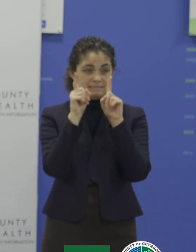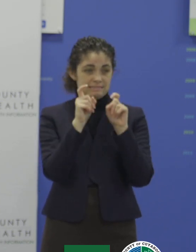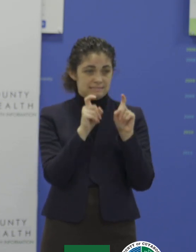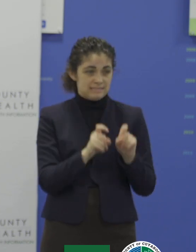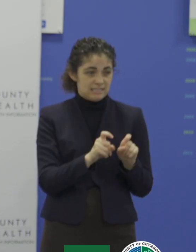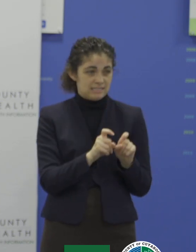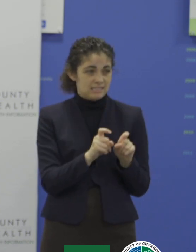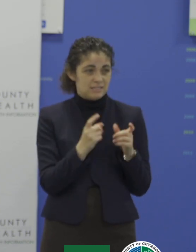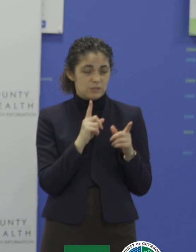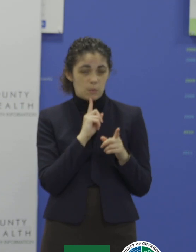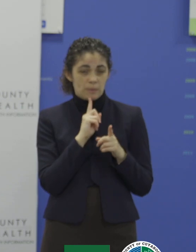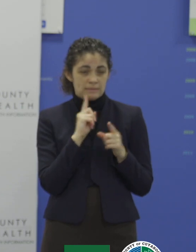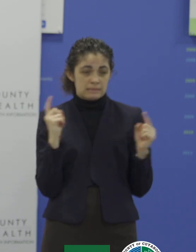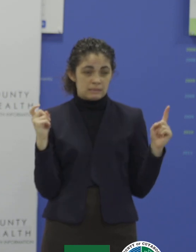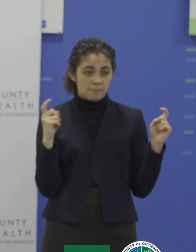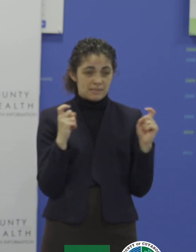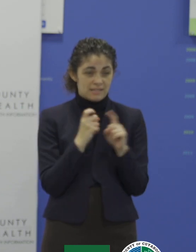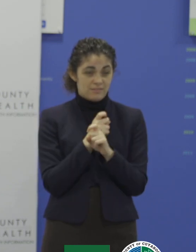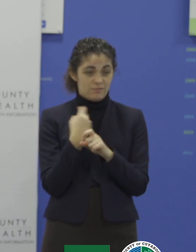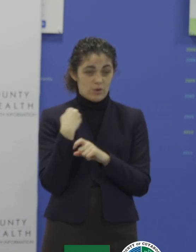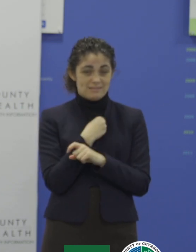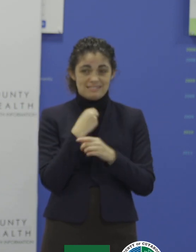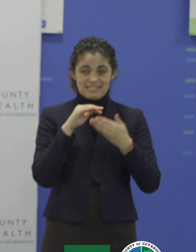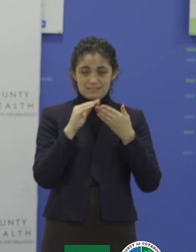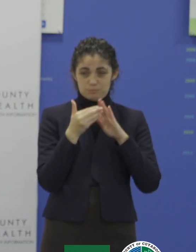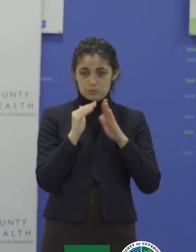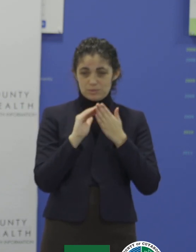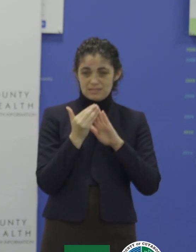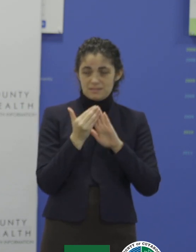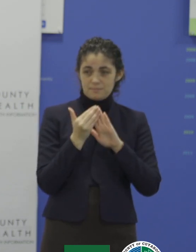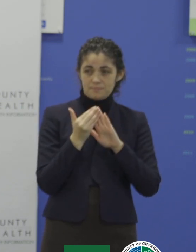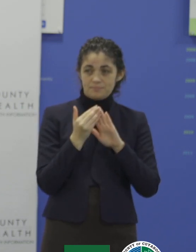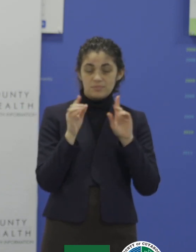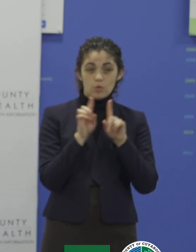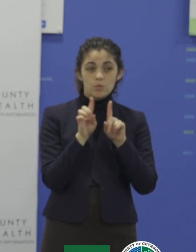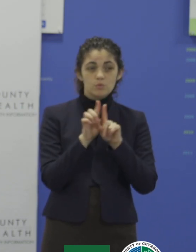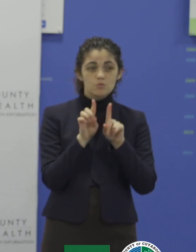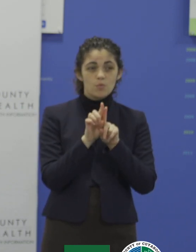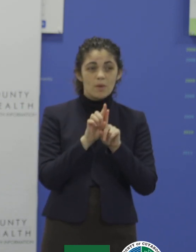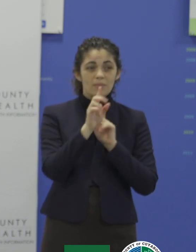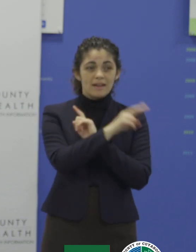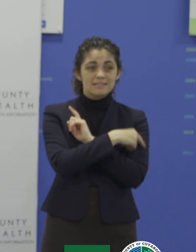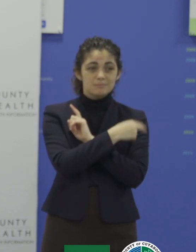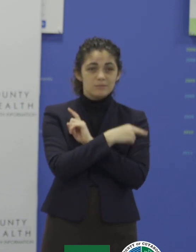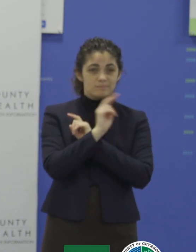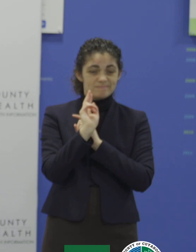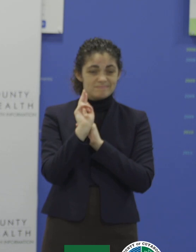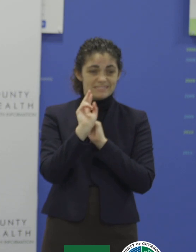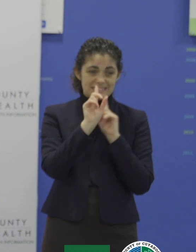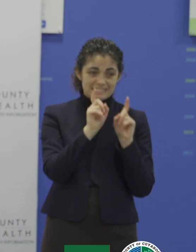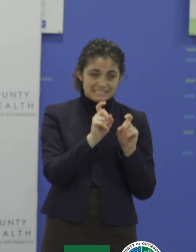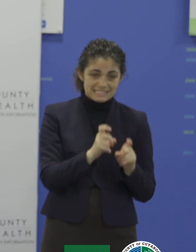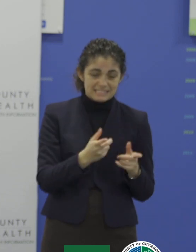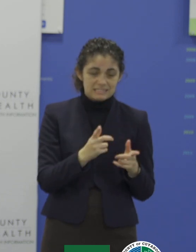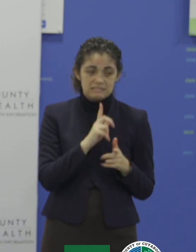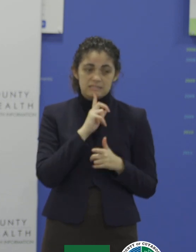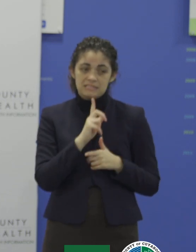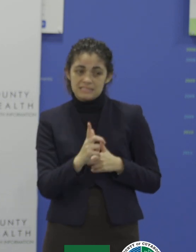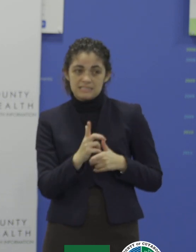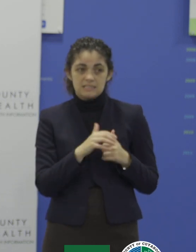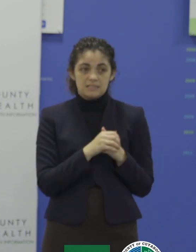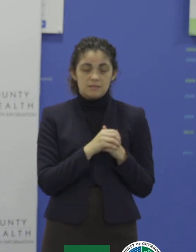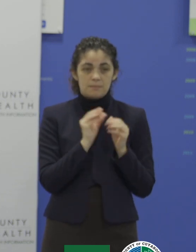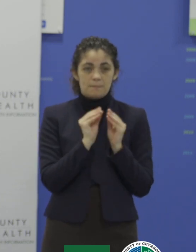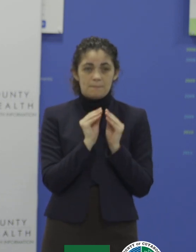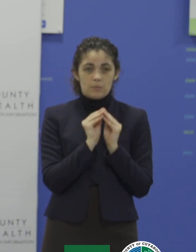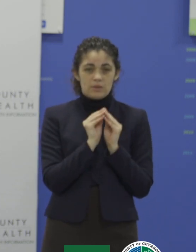has been very difficult for us on the community side, and truly in the hospital setting. Testing has been